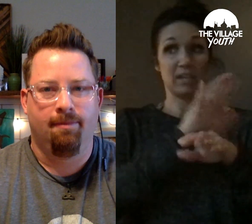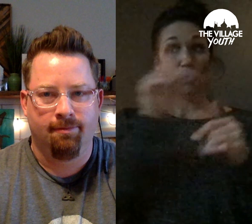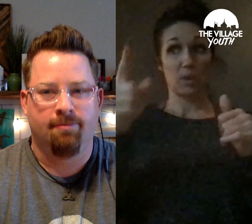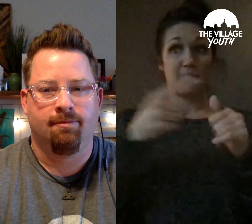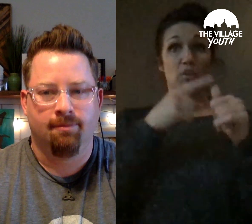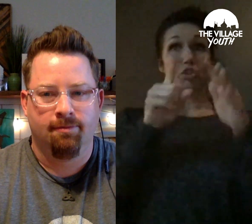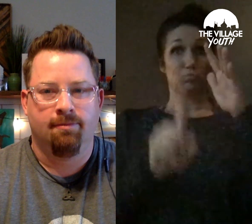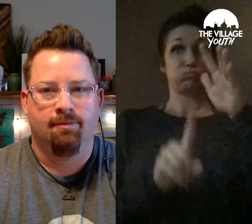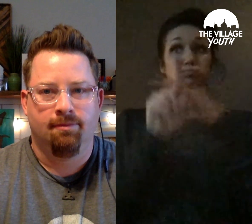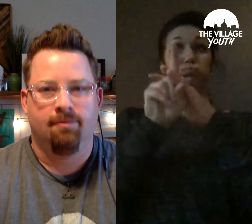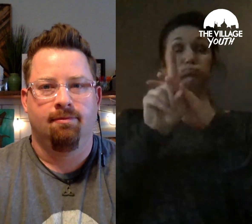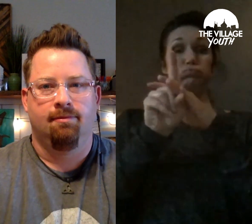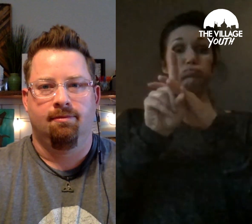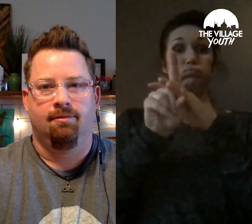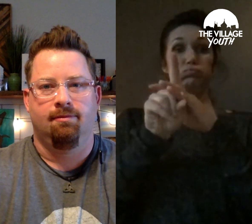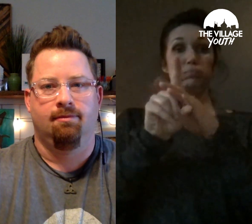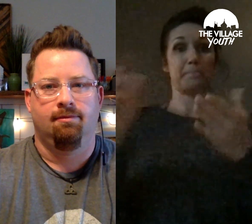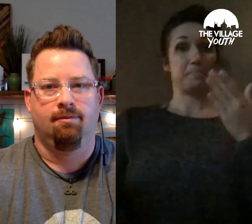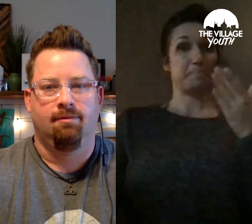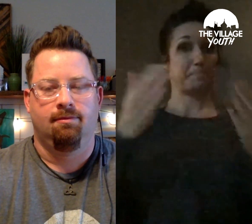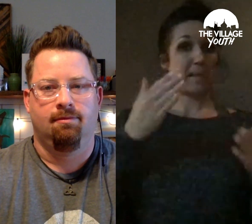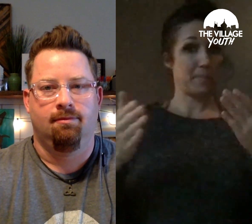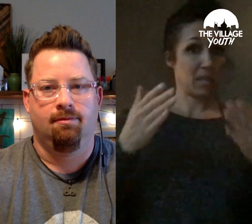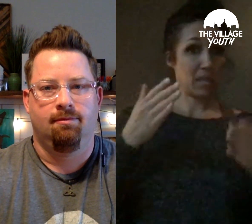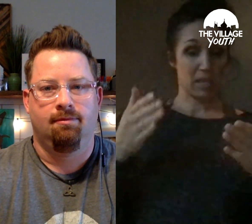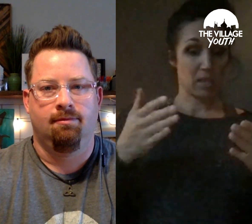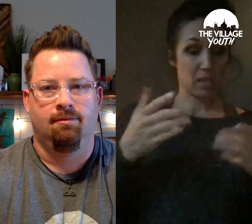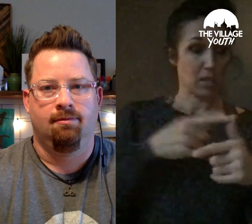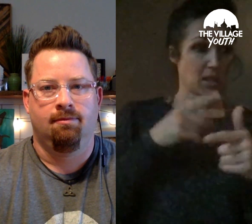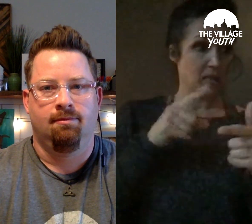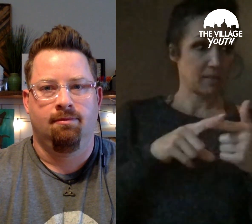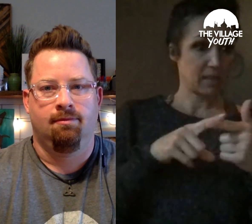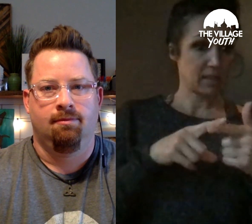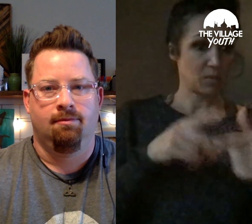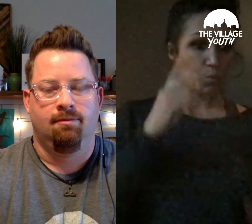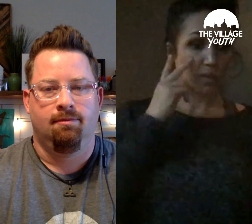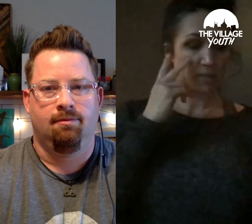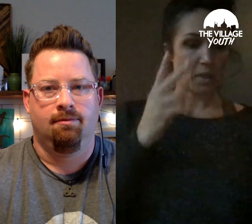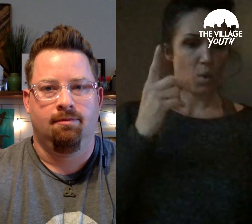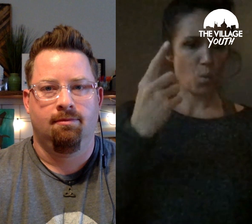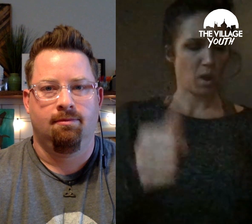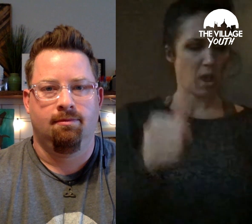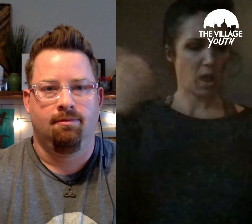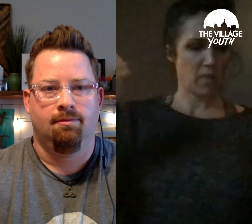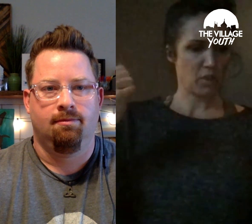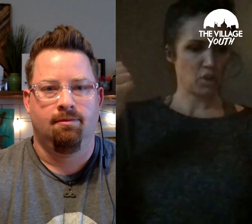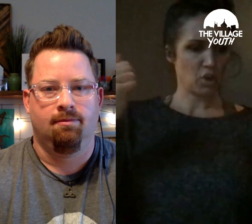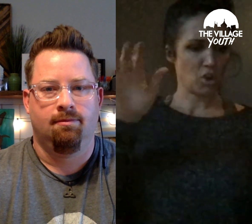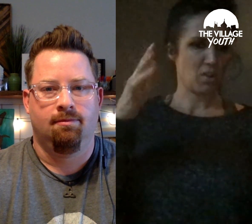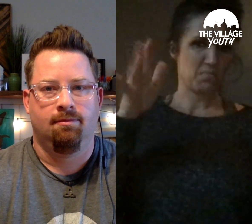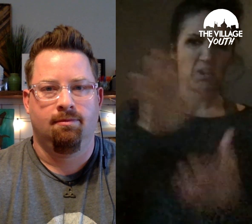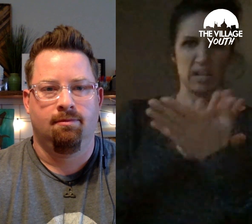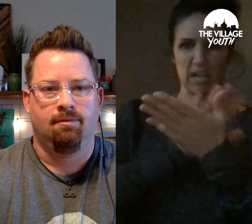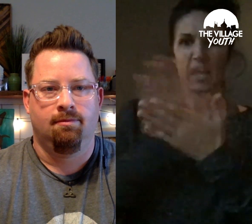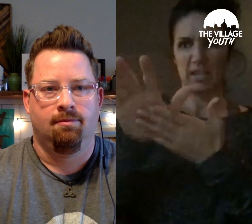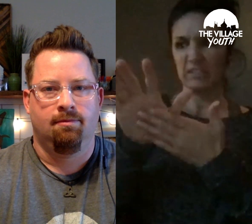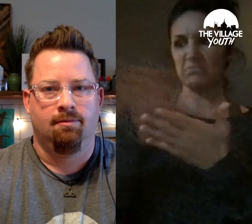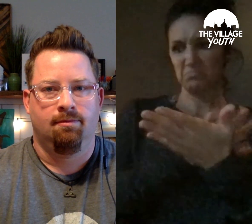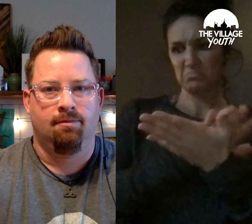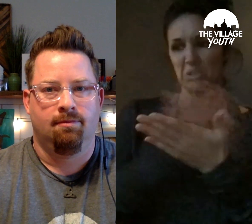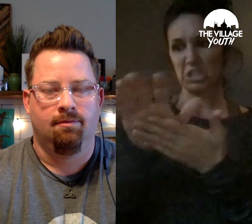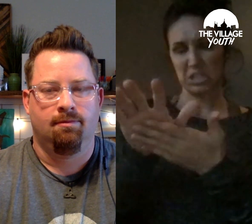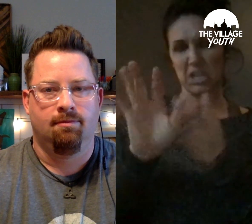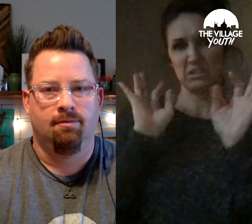Yep. maybe, maybe, and then we saw one other one there, and it's pretty nice, pretty nice. I